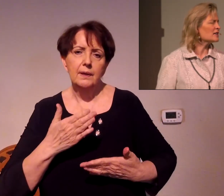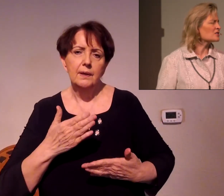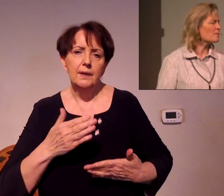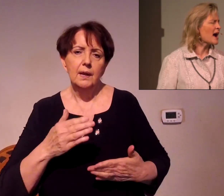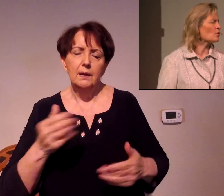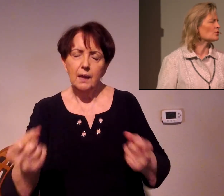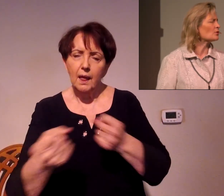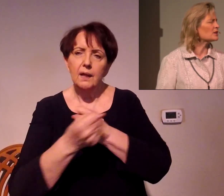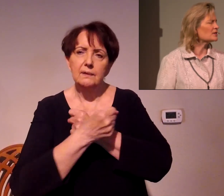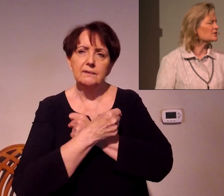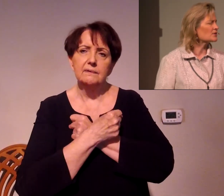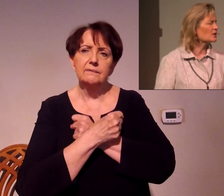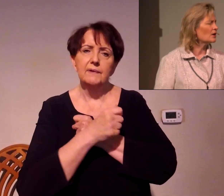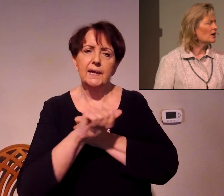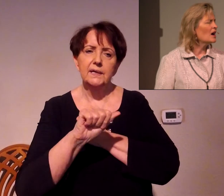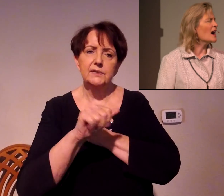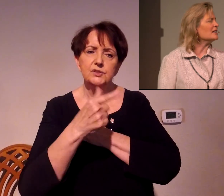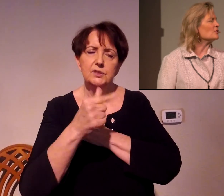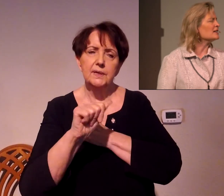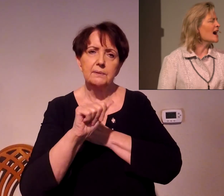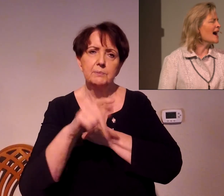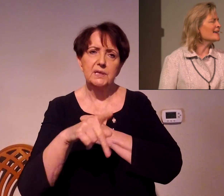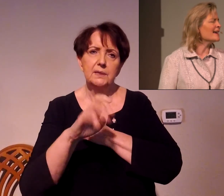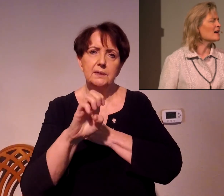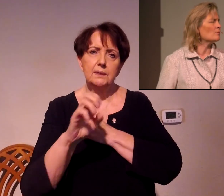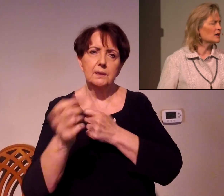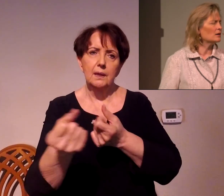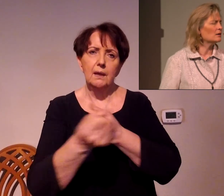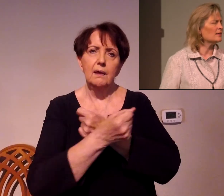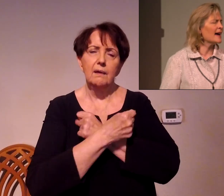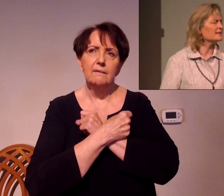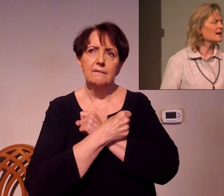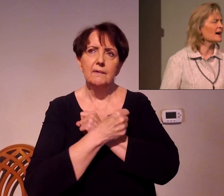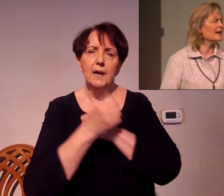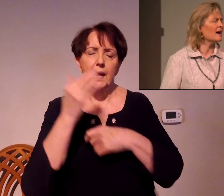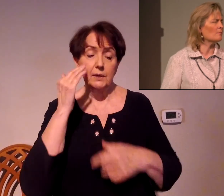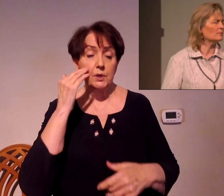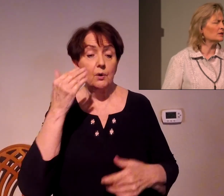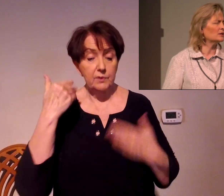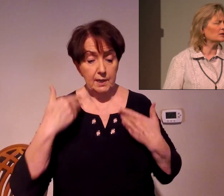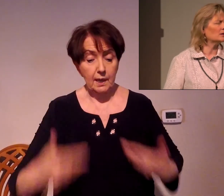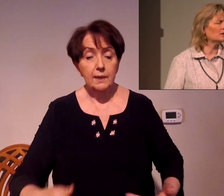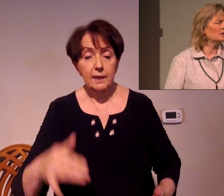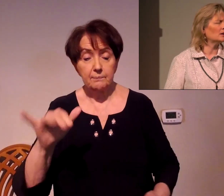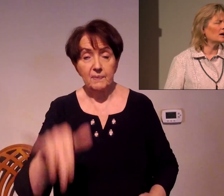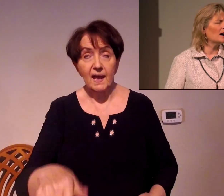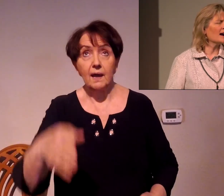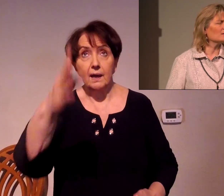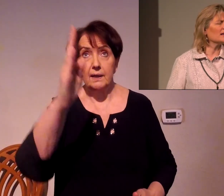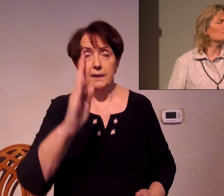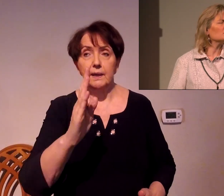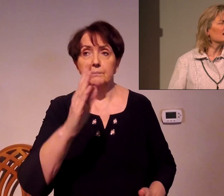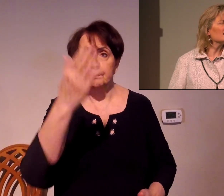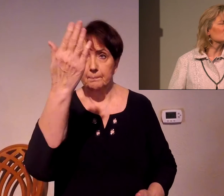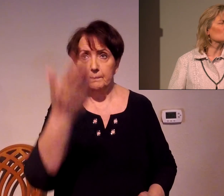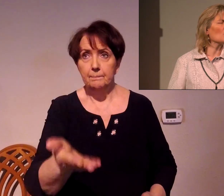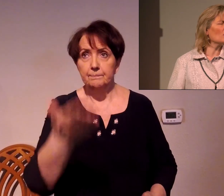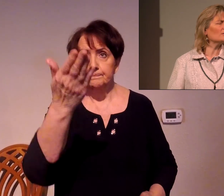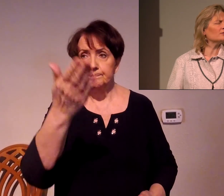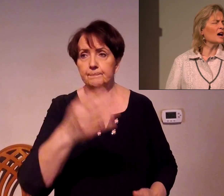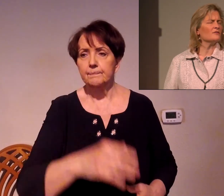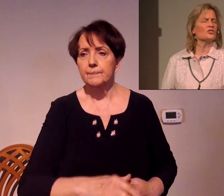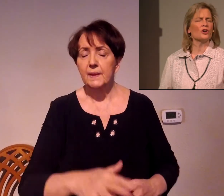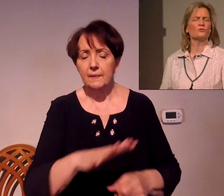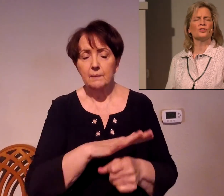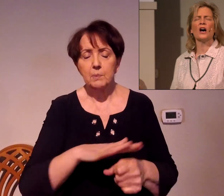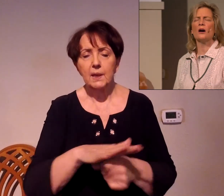the greatest power there is, I know that I am that I am. I am that place where all